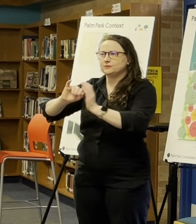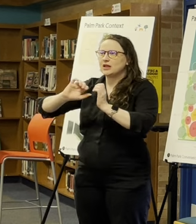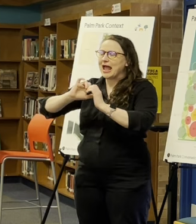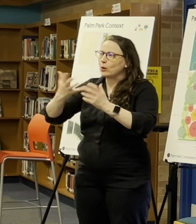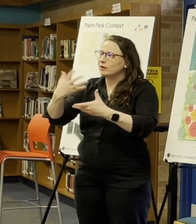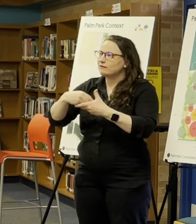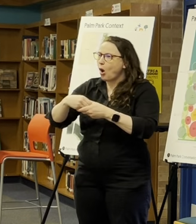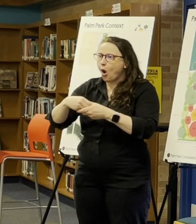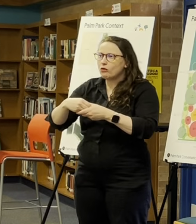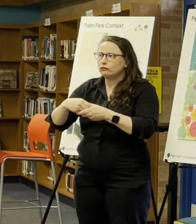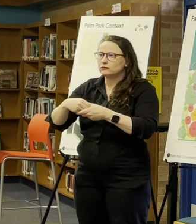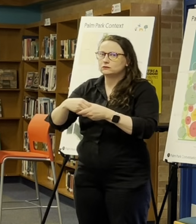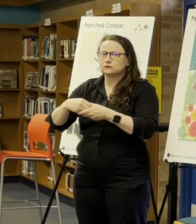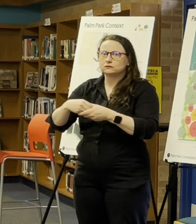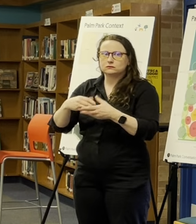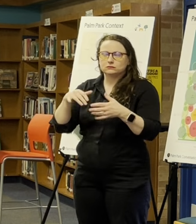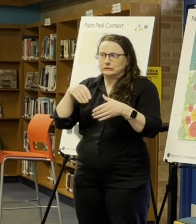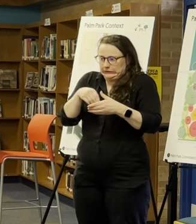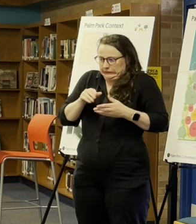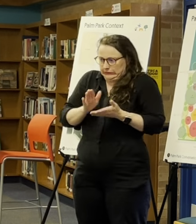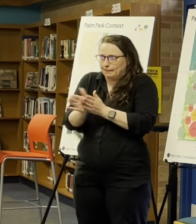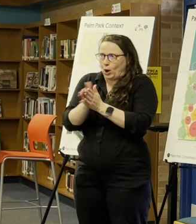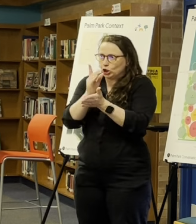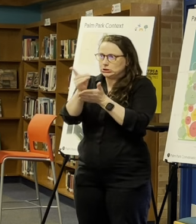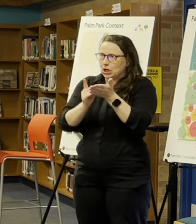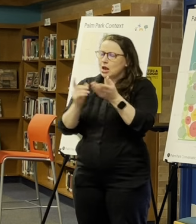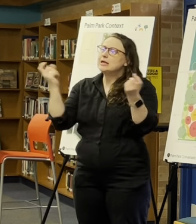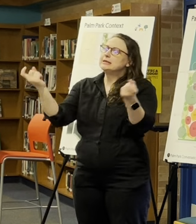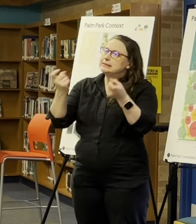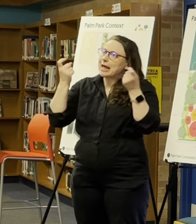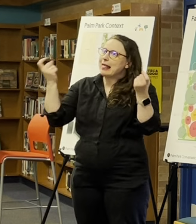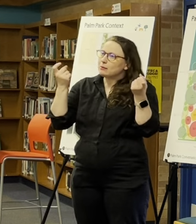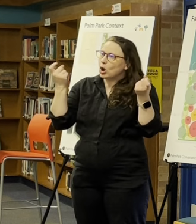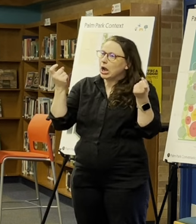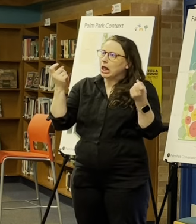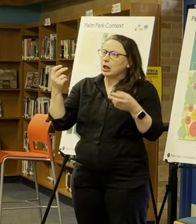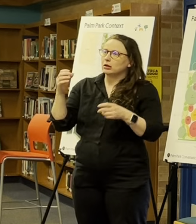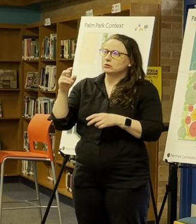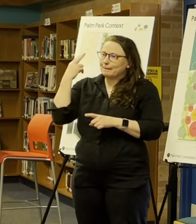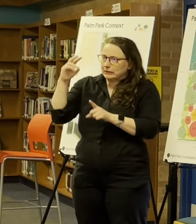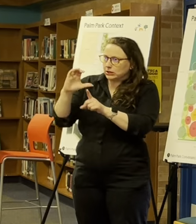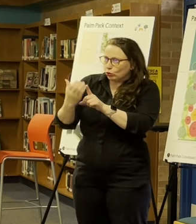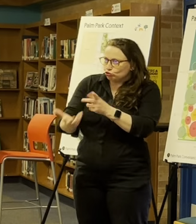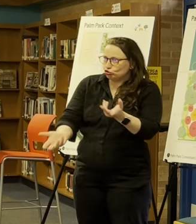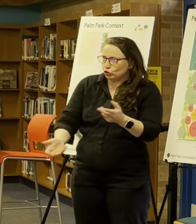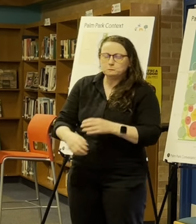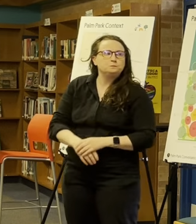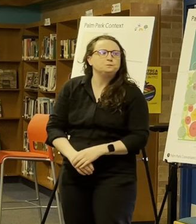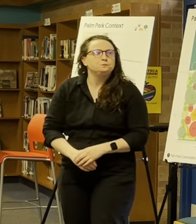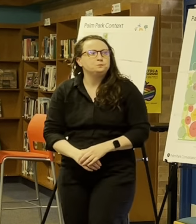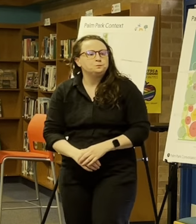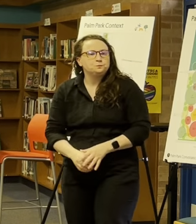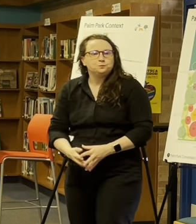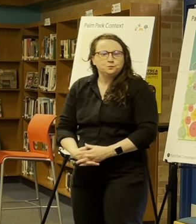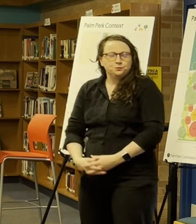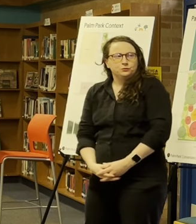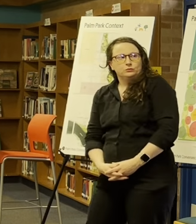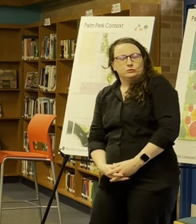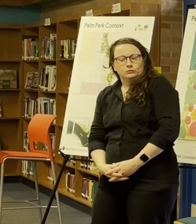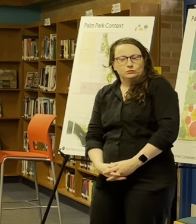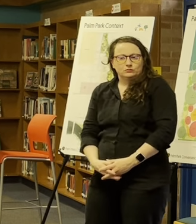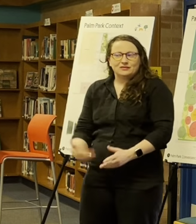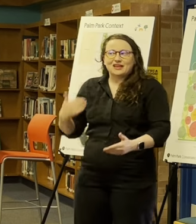and integrate that into the park, celebrating la cultura. And we